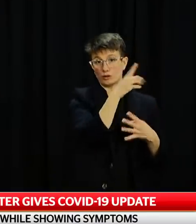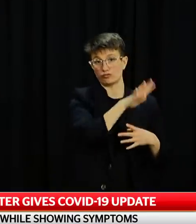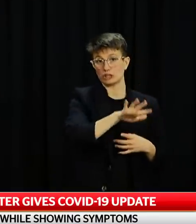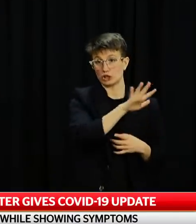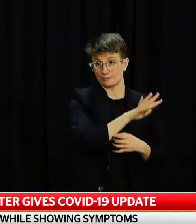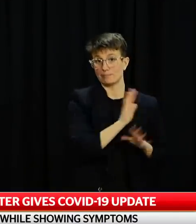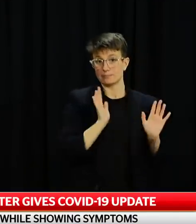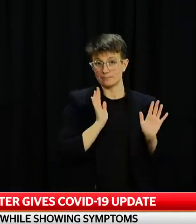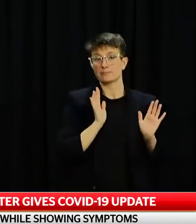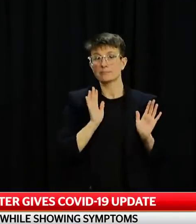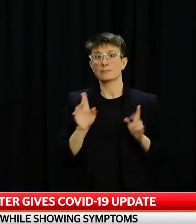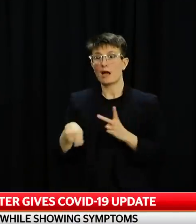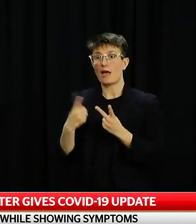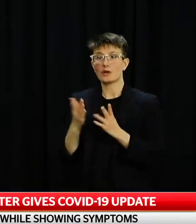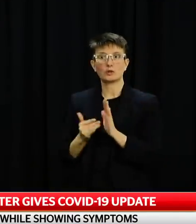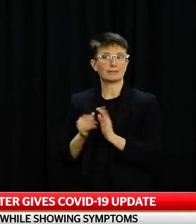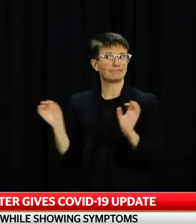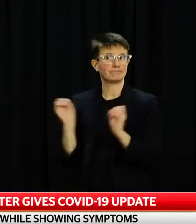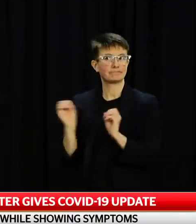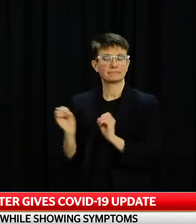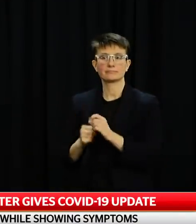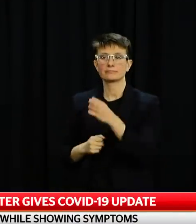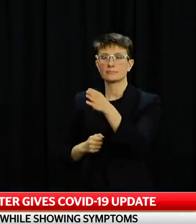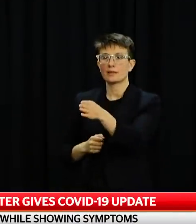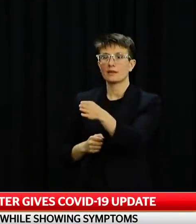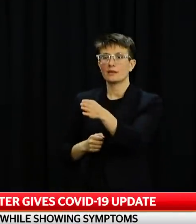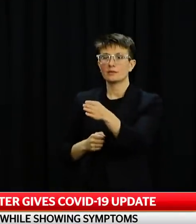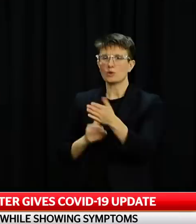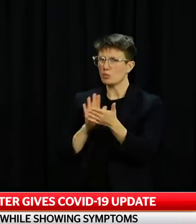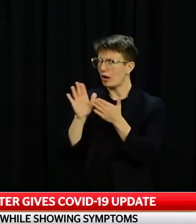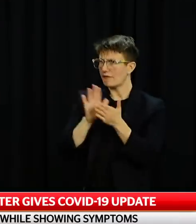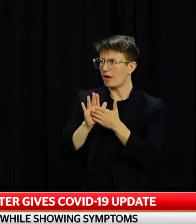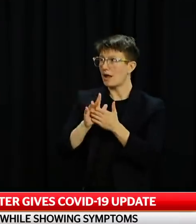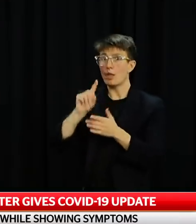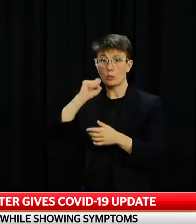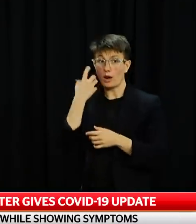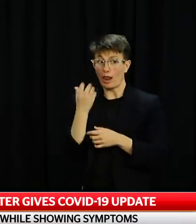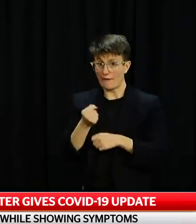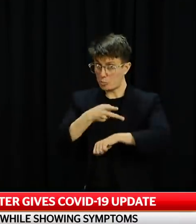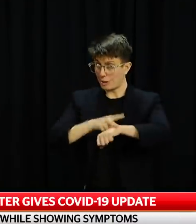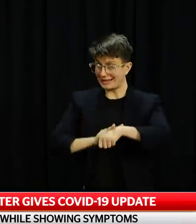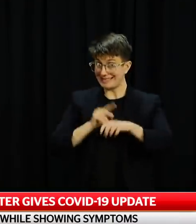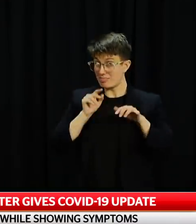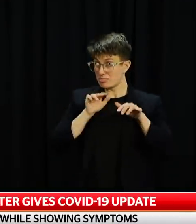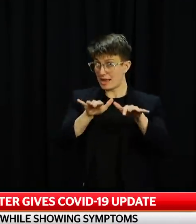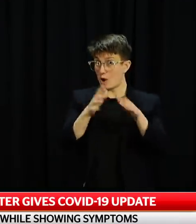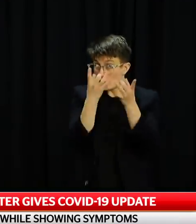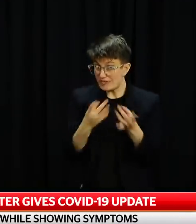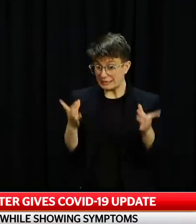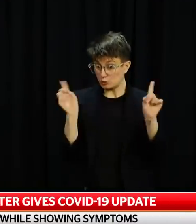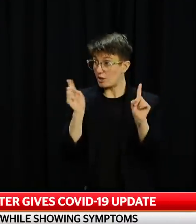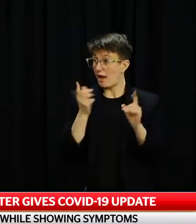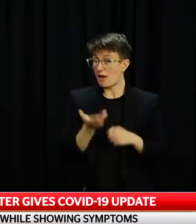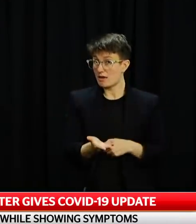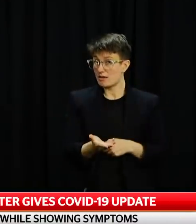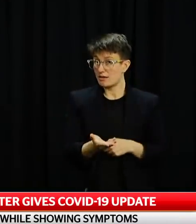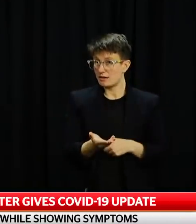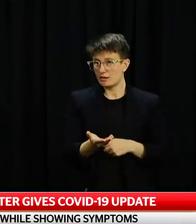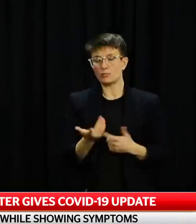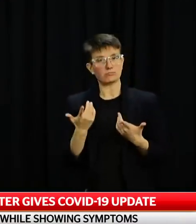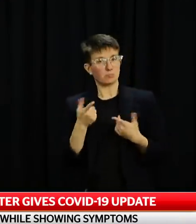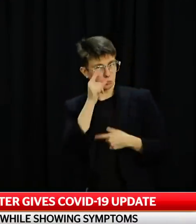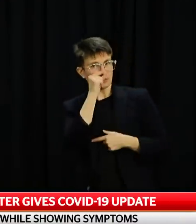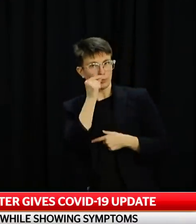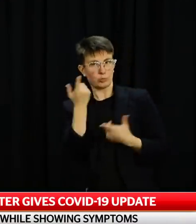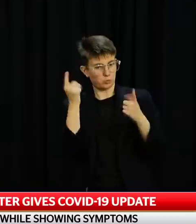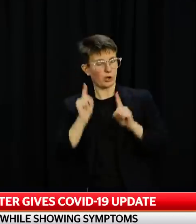see Defence Force staff at these checkpoints from today, for example? That's quite possible that we will have them in place from today, but we're working through those